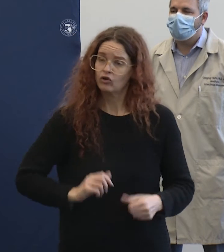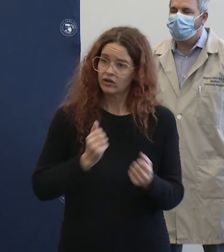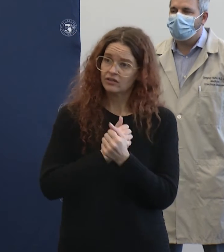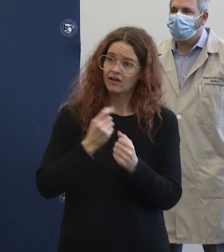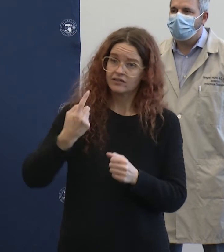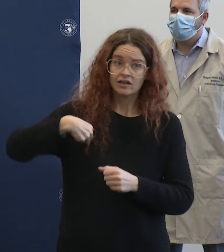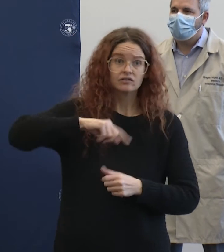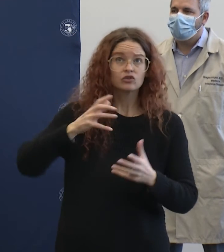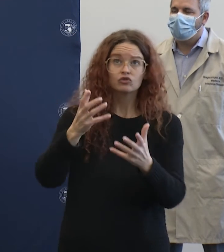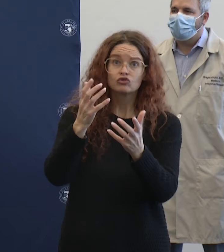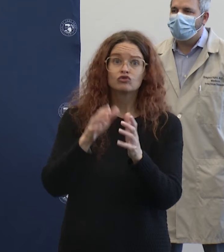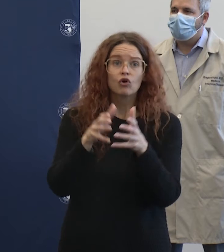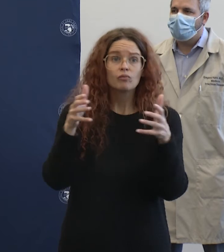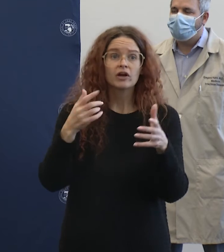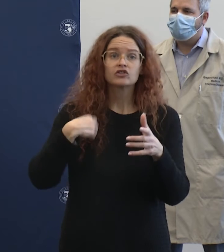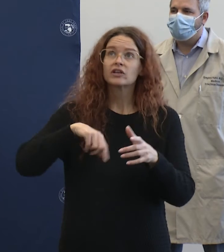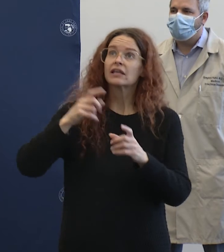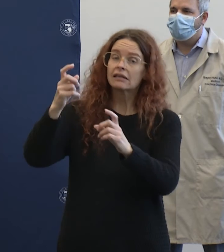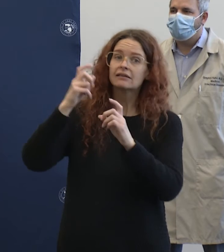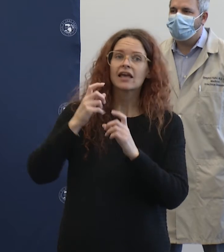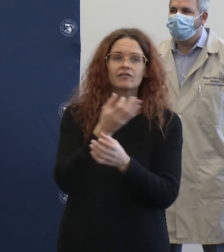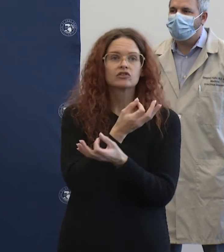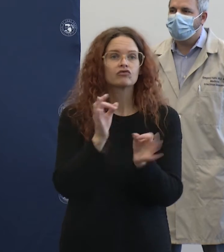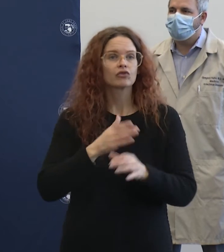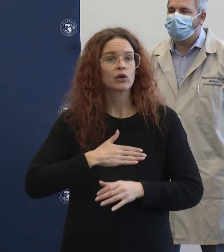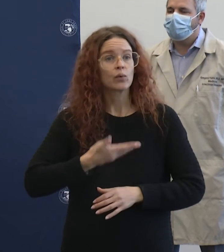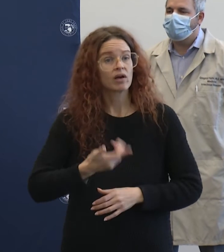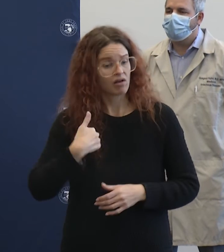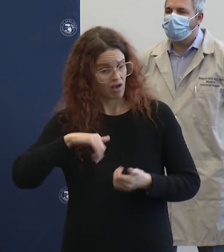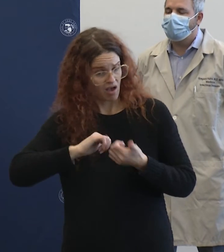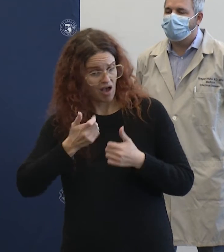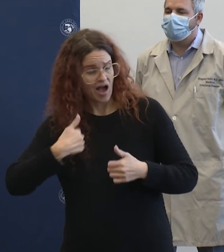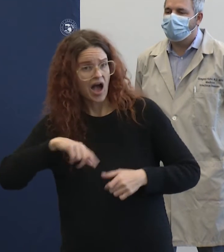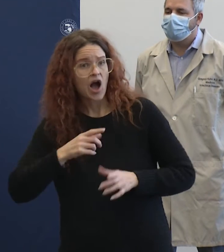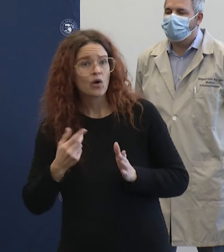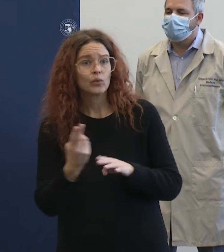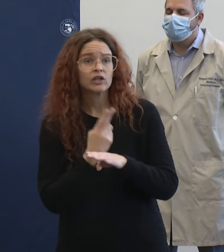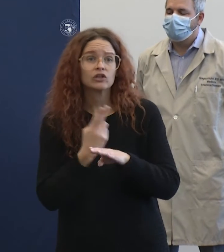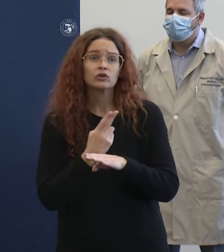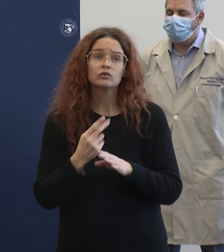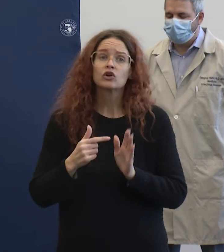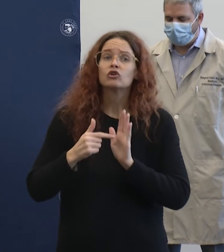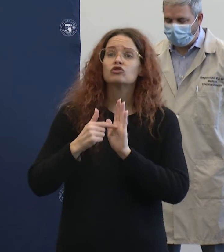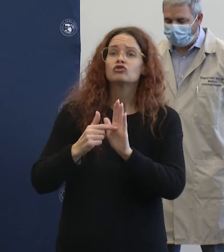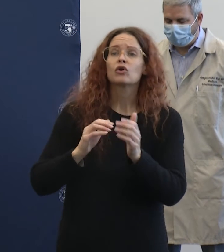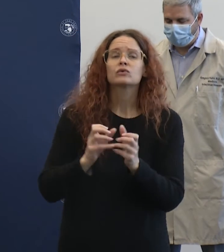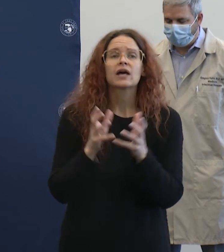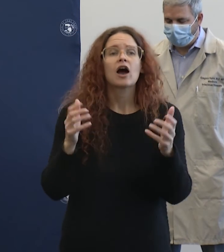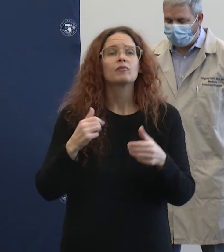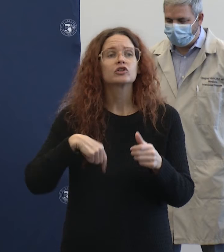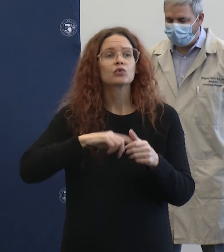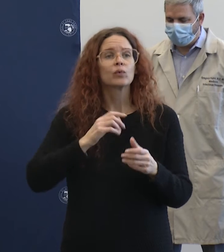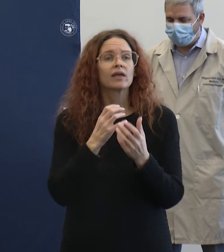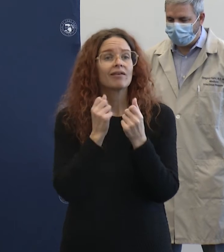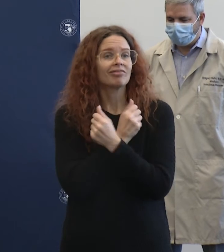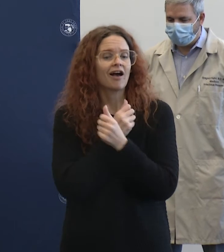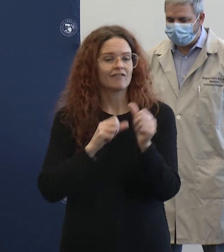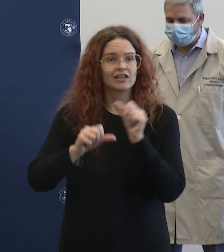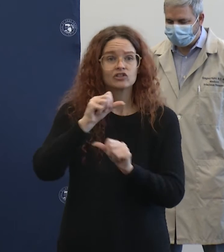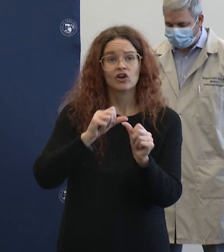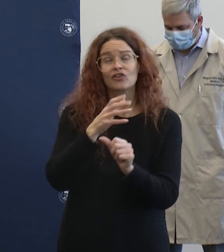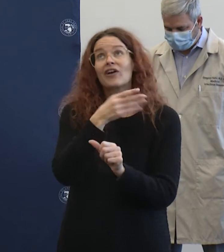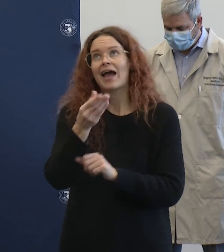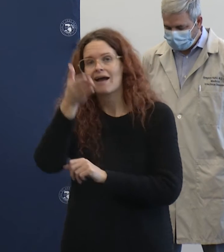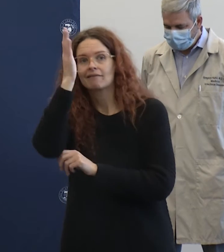that He gifted us the gift of free will. How we use that free will expresses how much we care for one another and ultimately